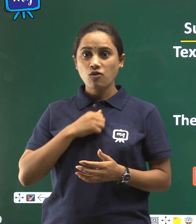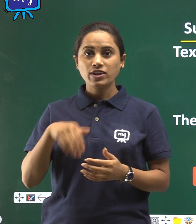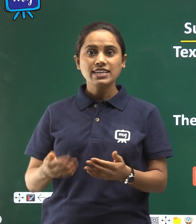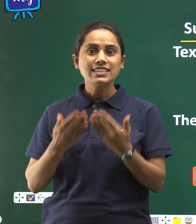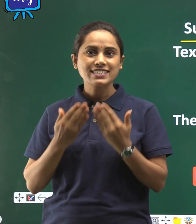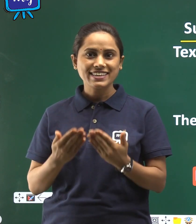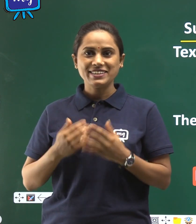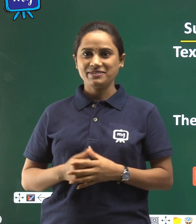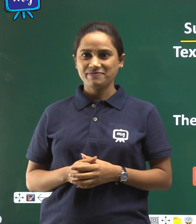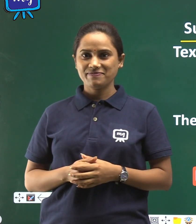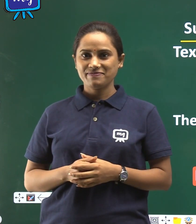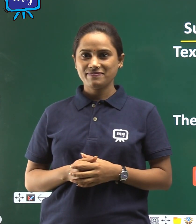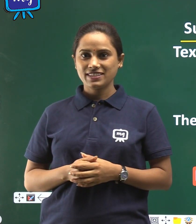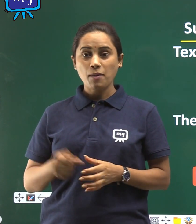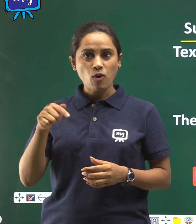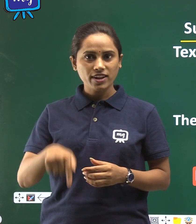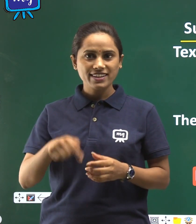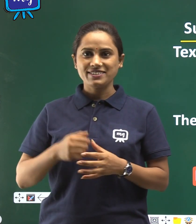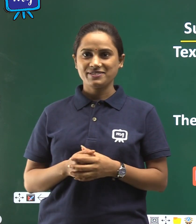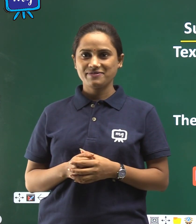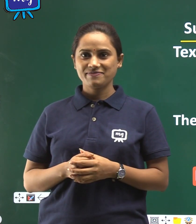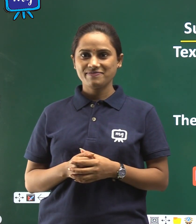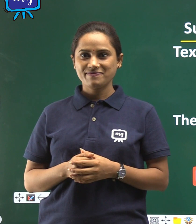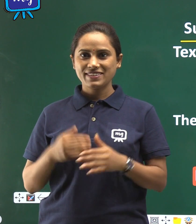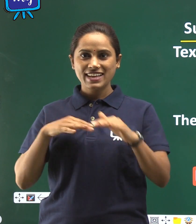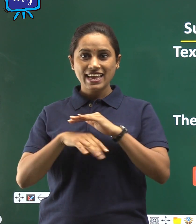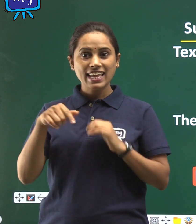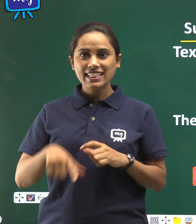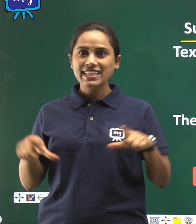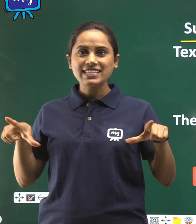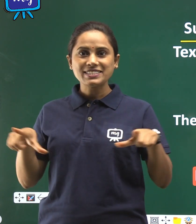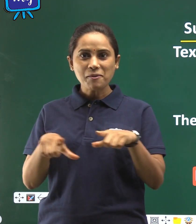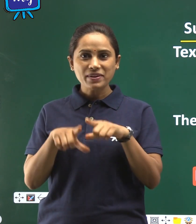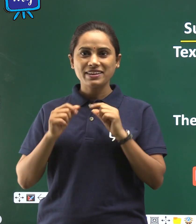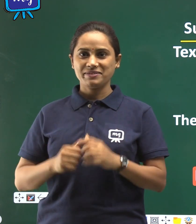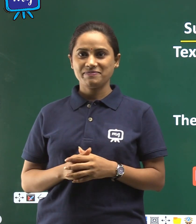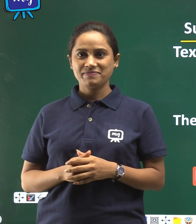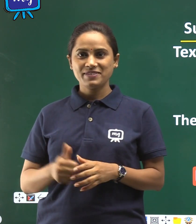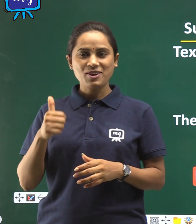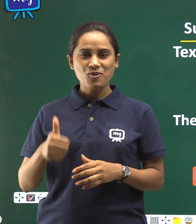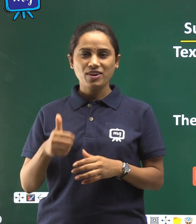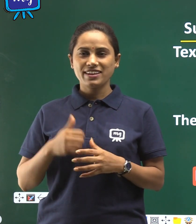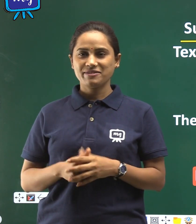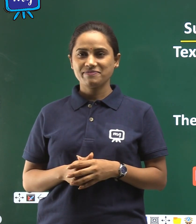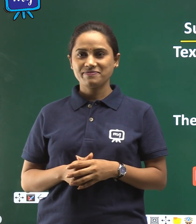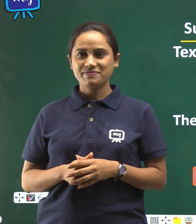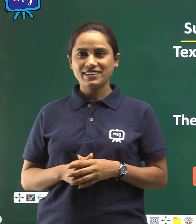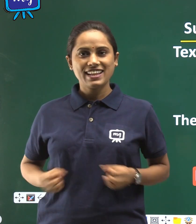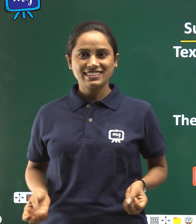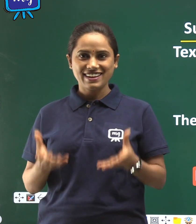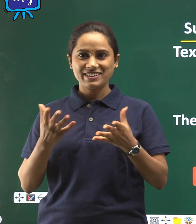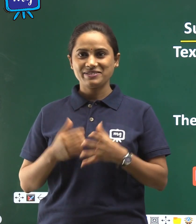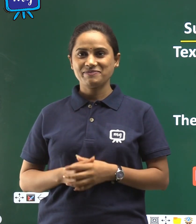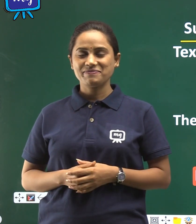study about it in this summary. Okay, let's